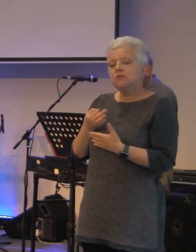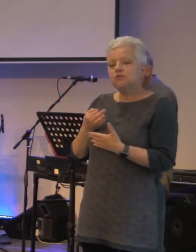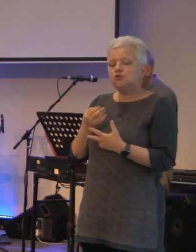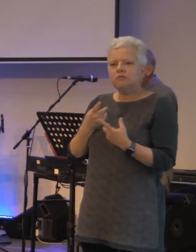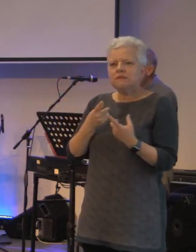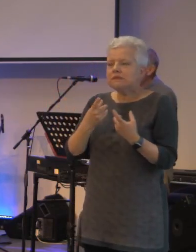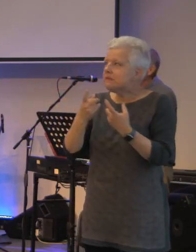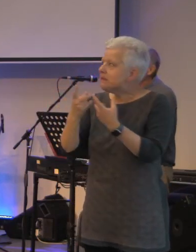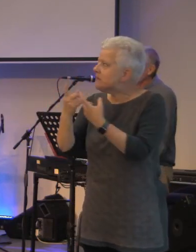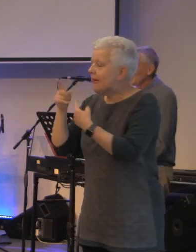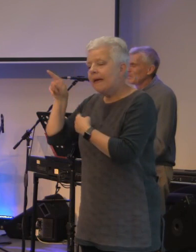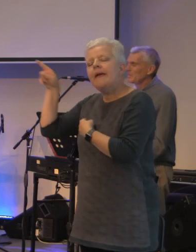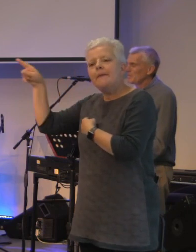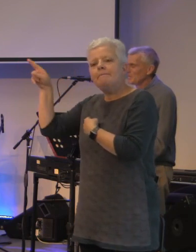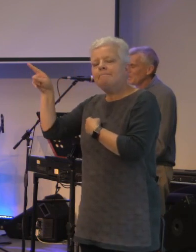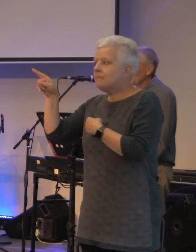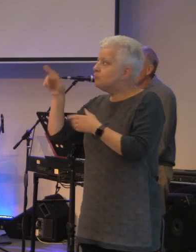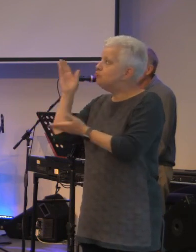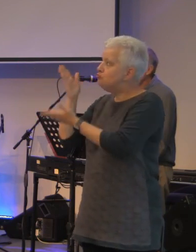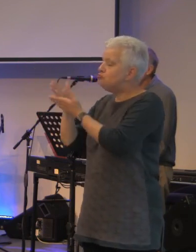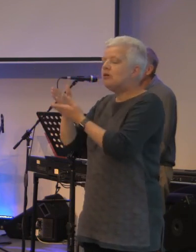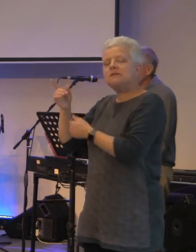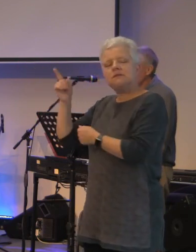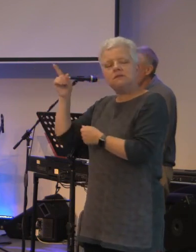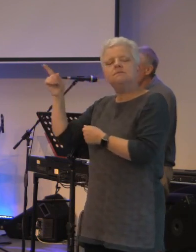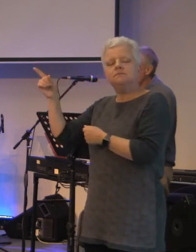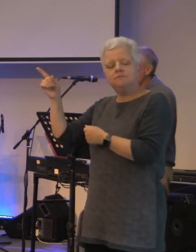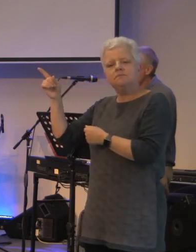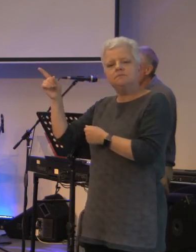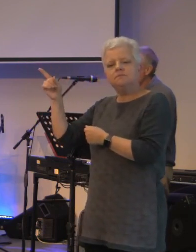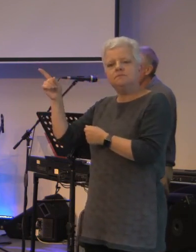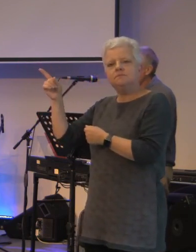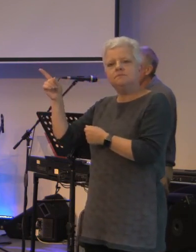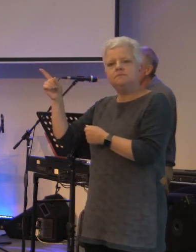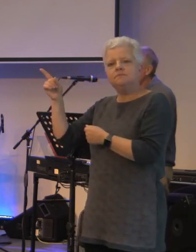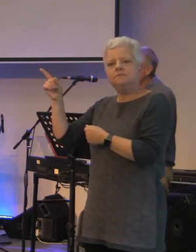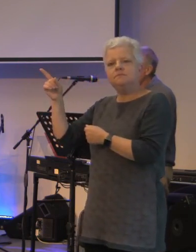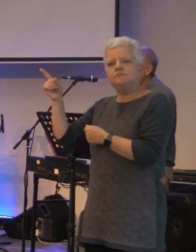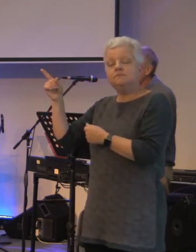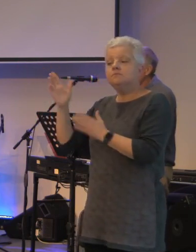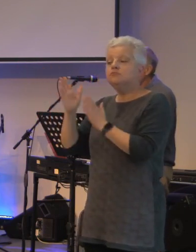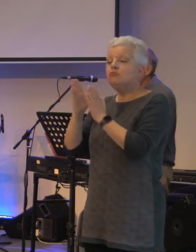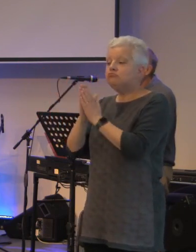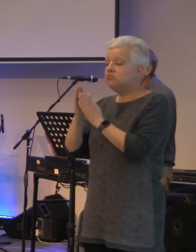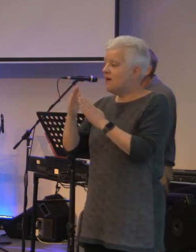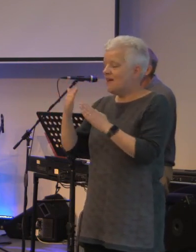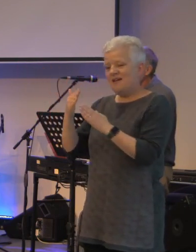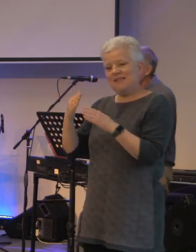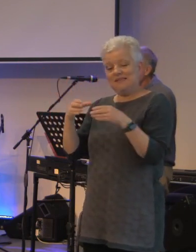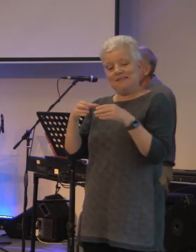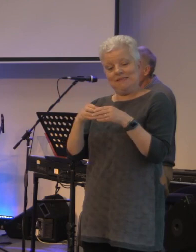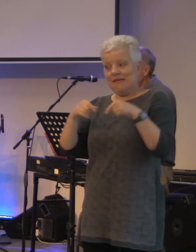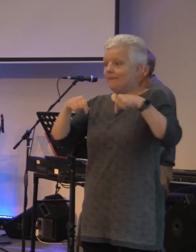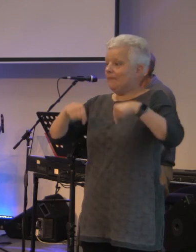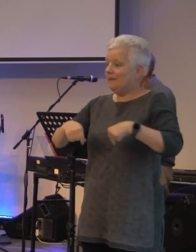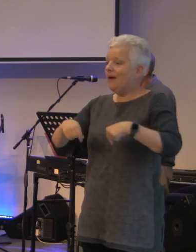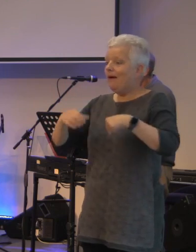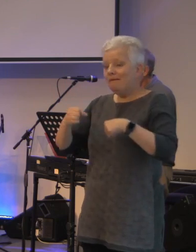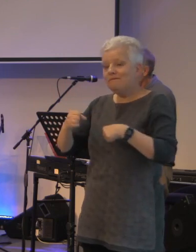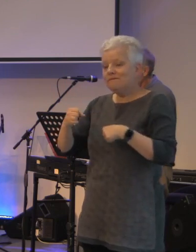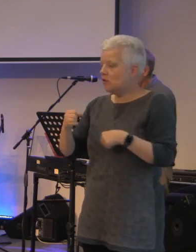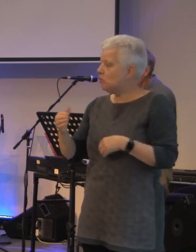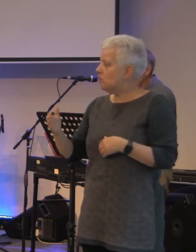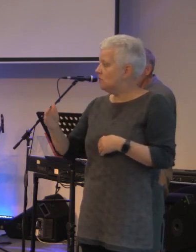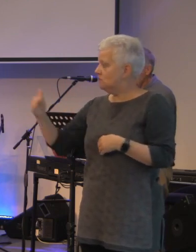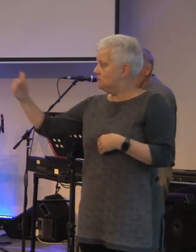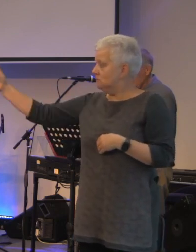Him and to trust in Him. We have our prayer ministry team here to your left and